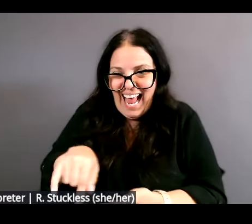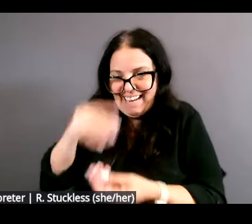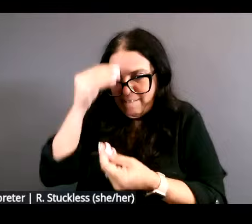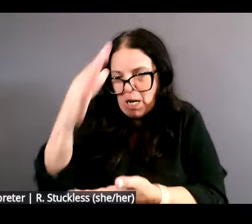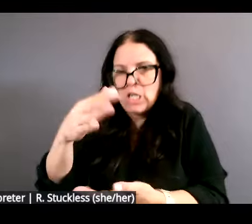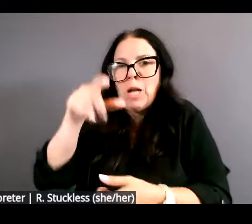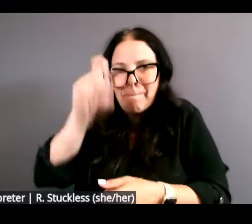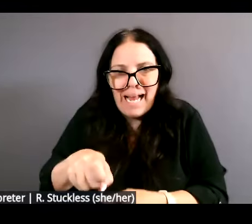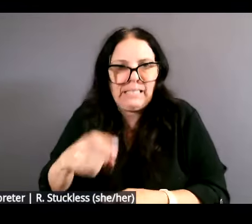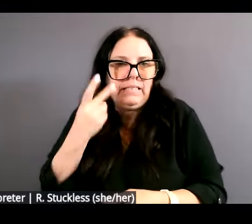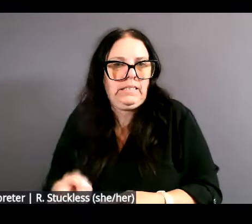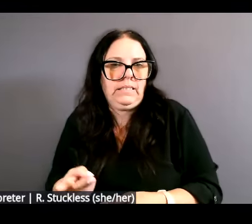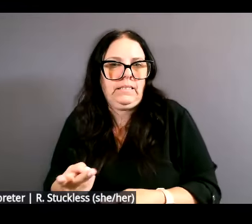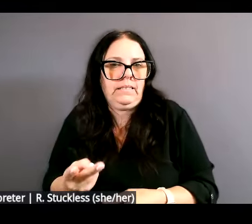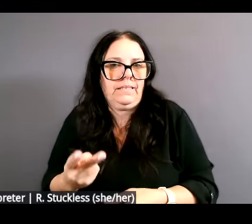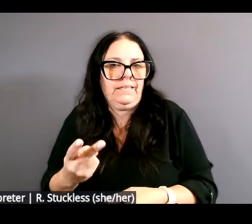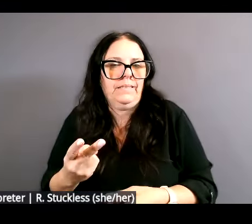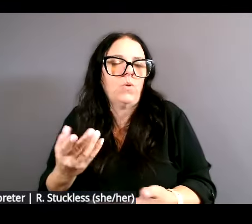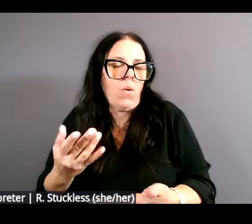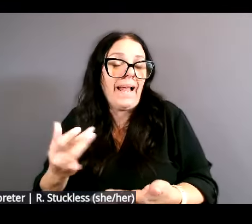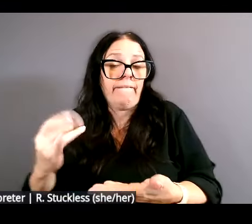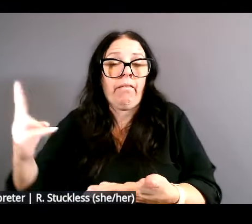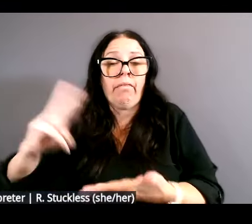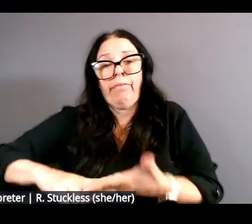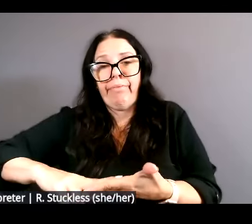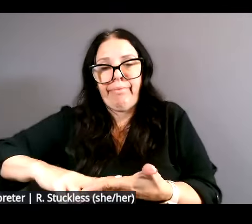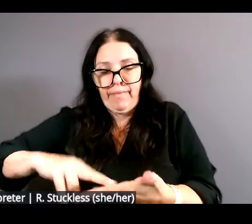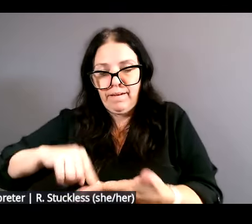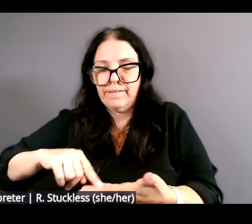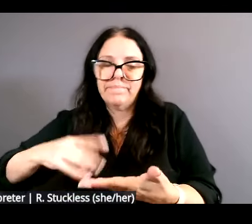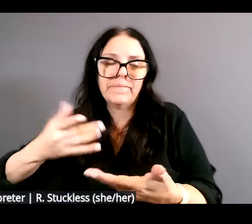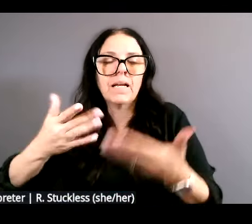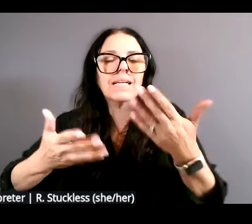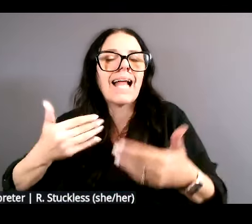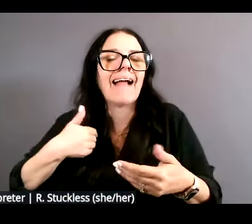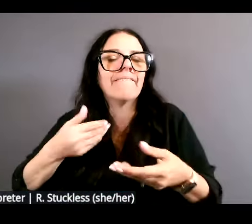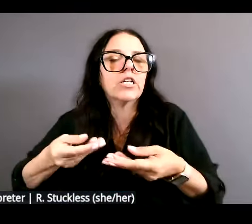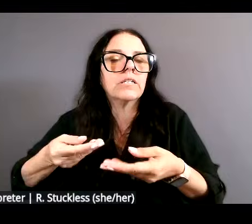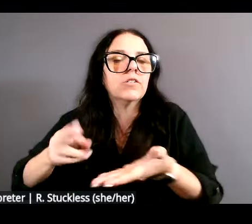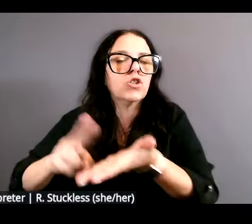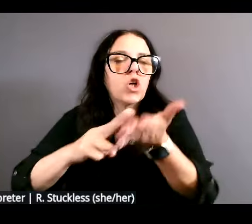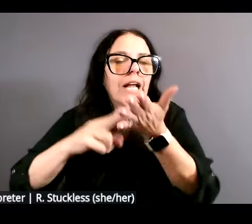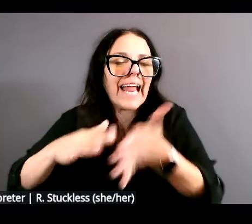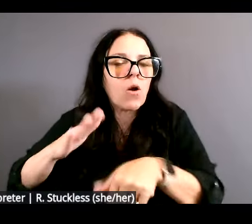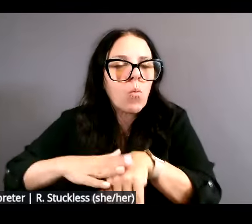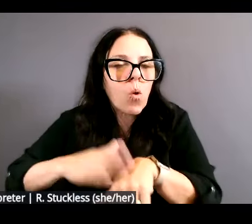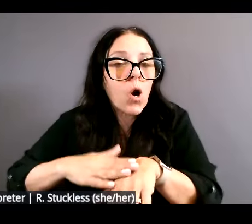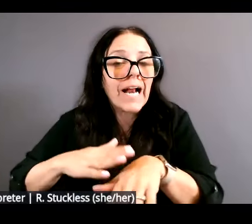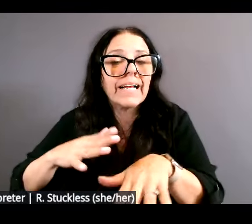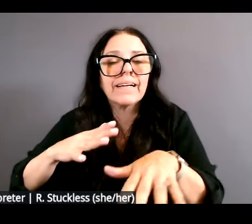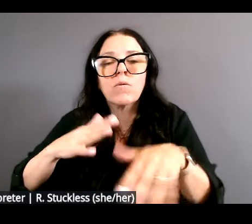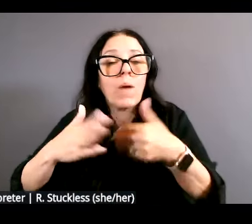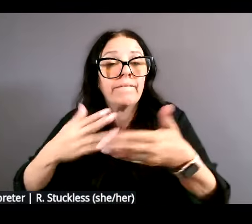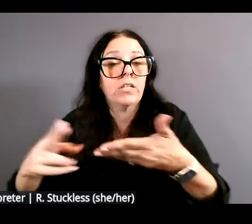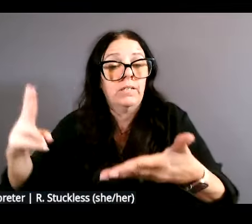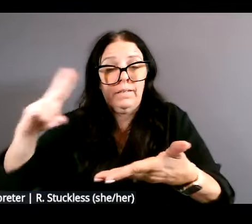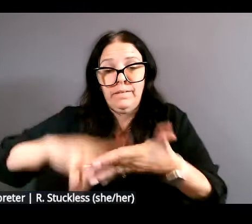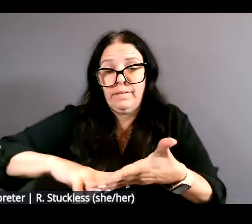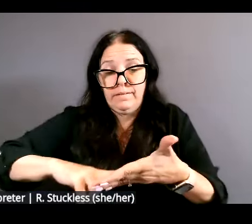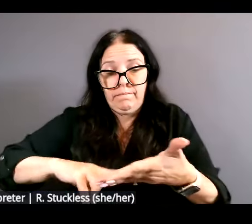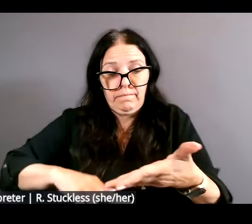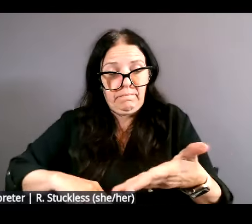sticker, the barcode sticker was placed over the circulator warning or something like that on the sheet. That invalidates the entire thing because we don't know when that sticker